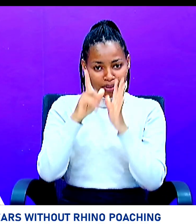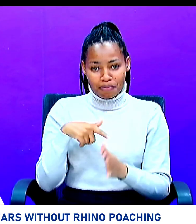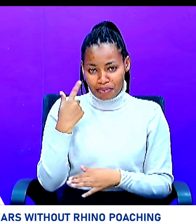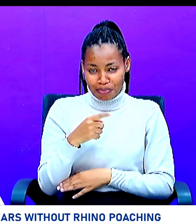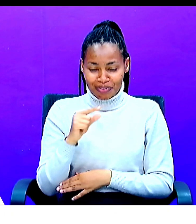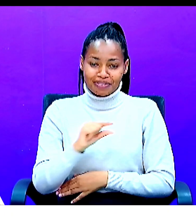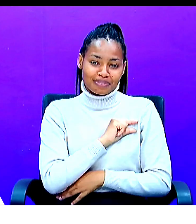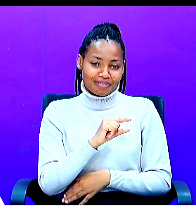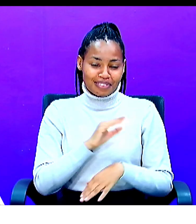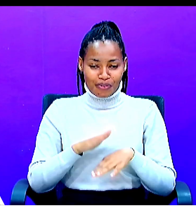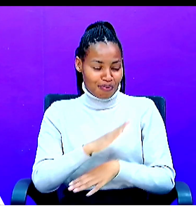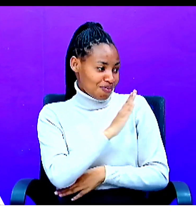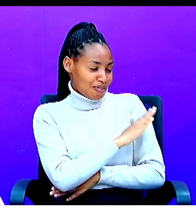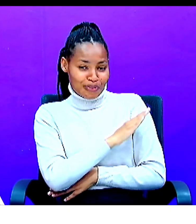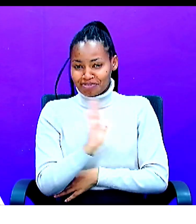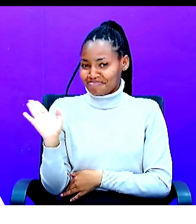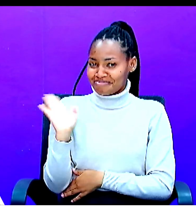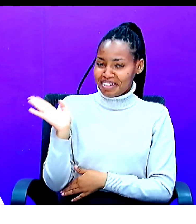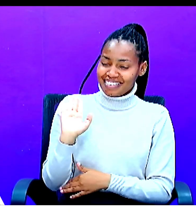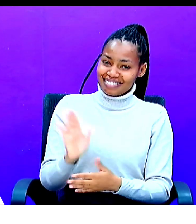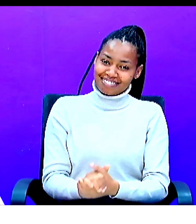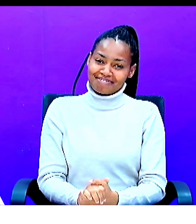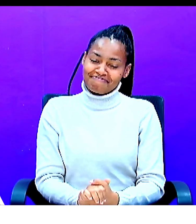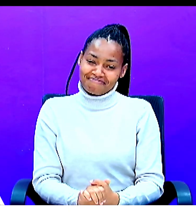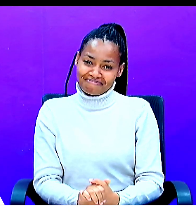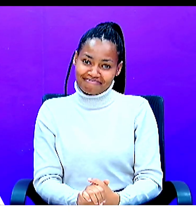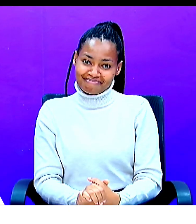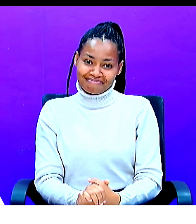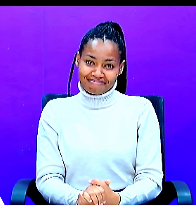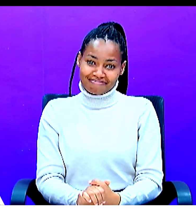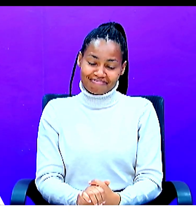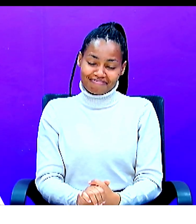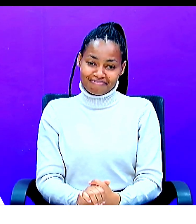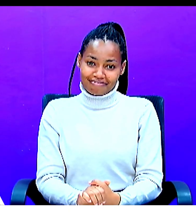have been your host, Catherine Govey, and sign language interpreting. The voicing is Gideon Minor. Good evening and bye-bye.